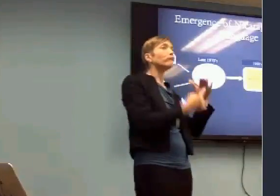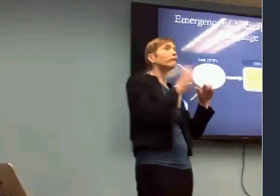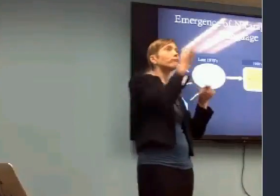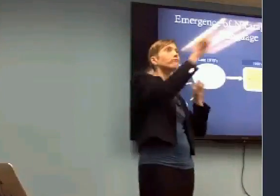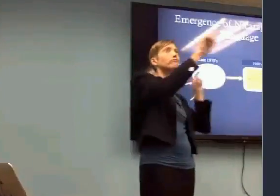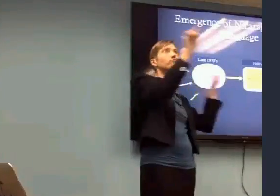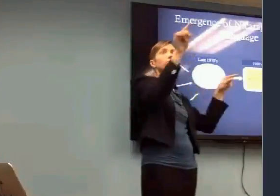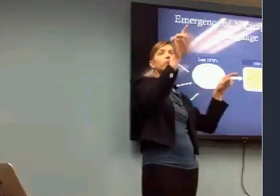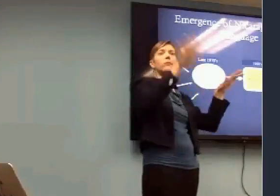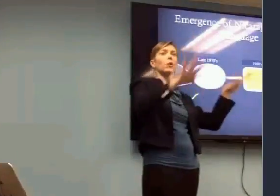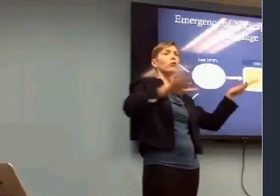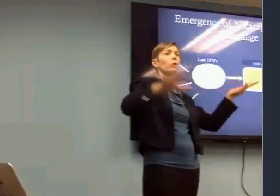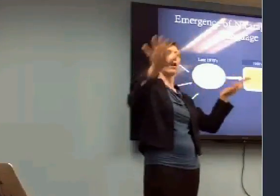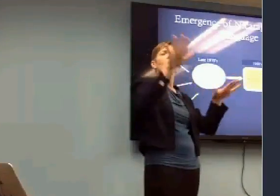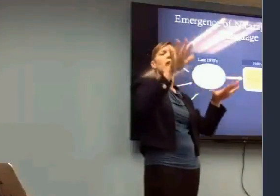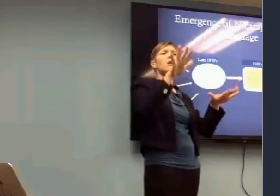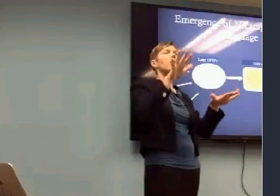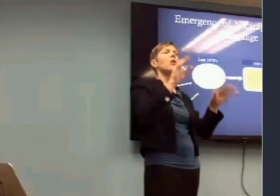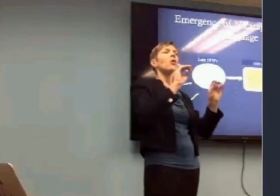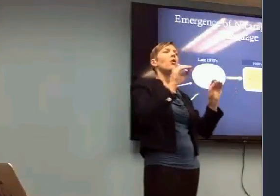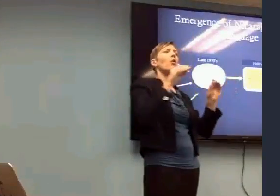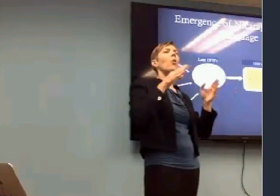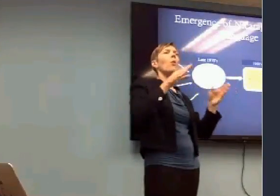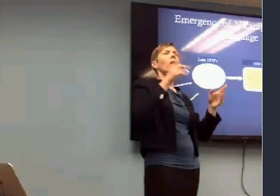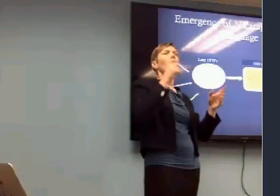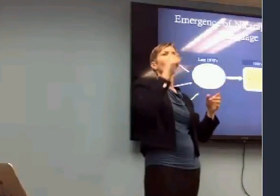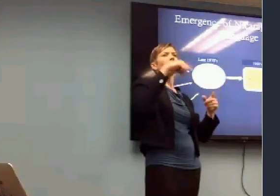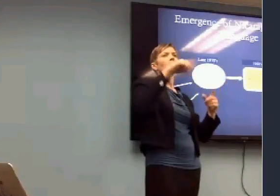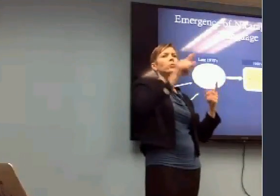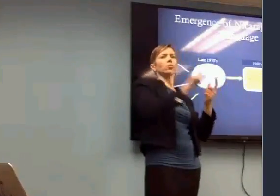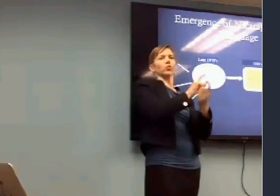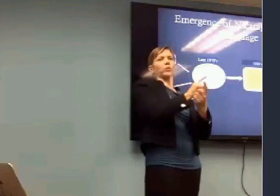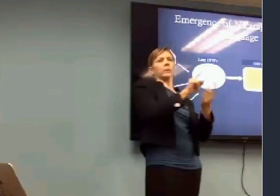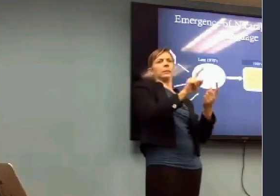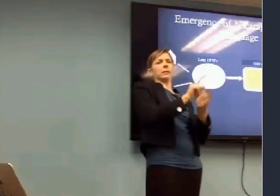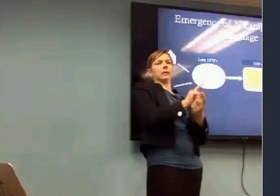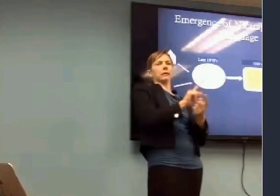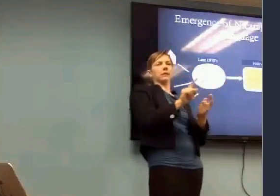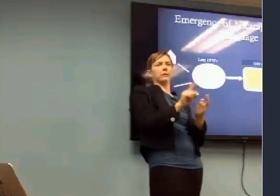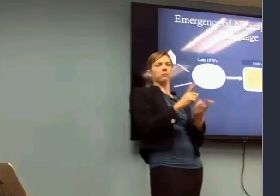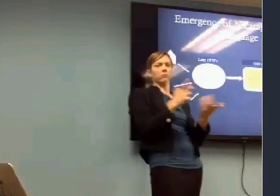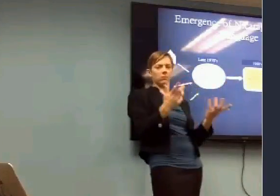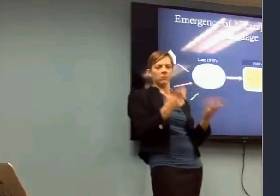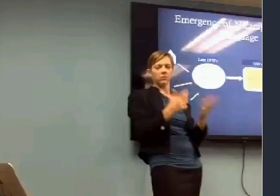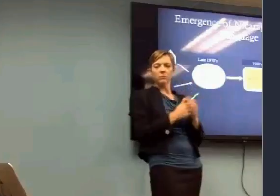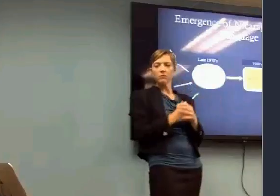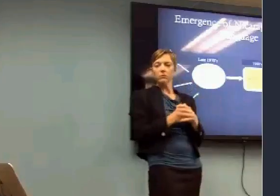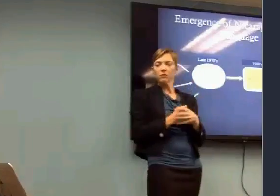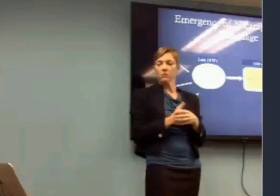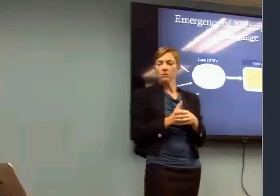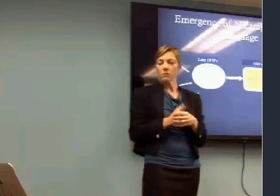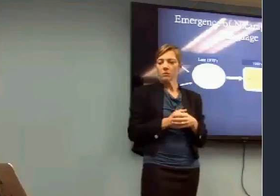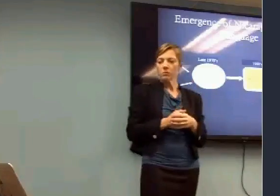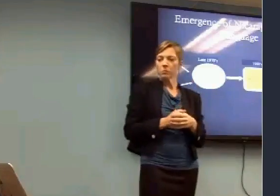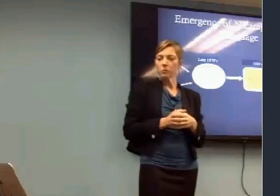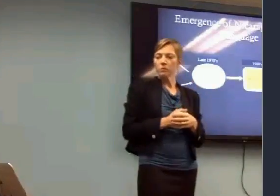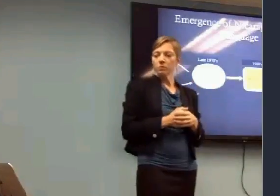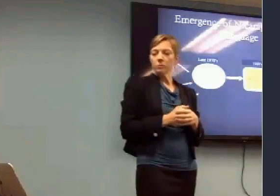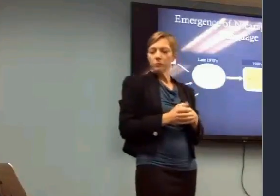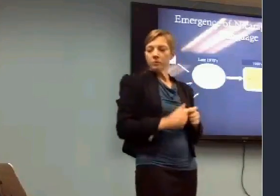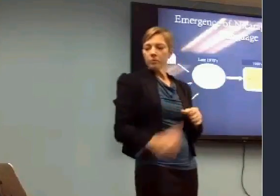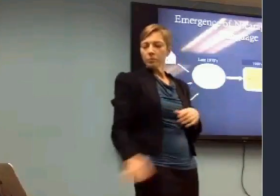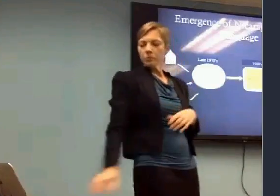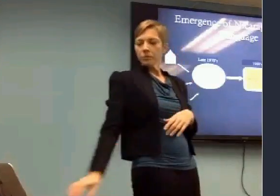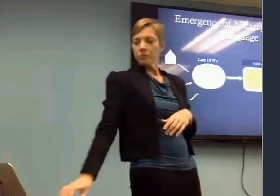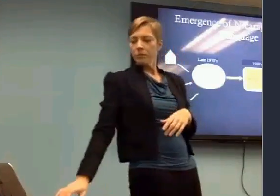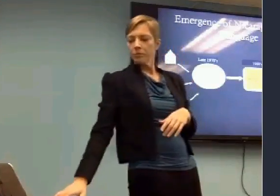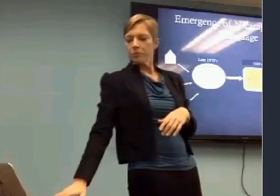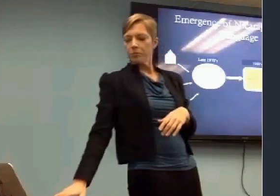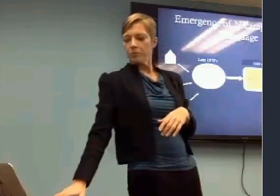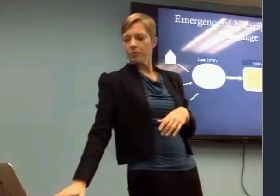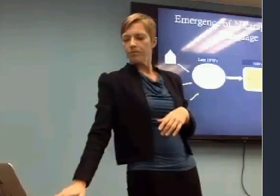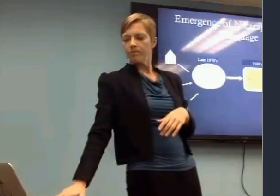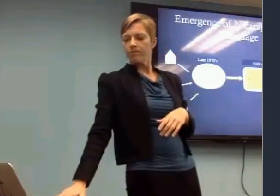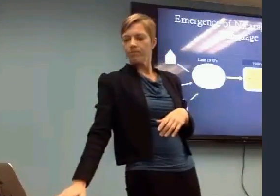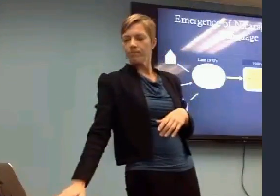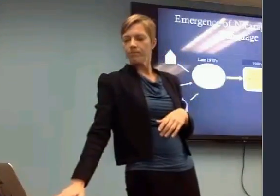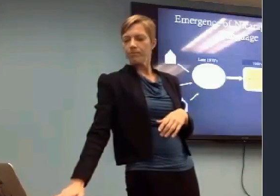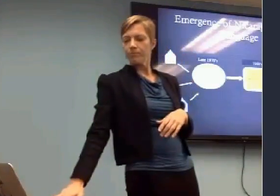late 1970s, there were no deaf schools in Nicaragua. Individual deaf children or adults would be in their own homes, isolated